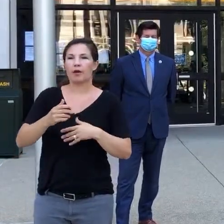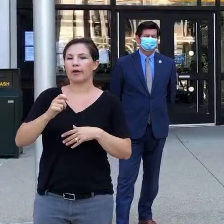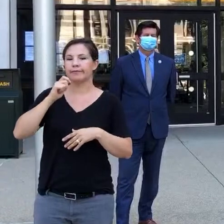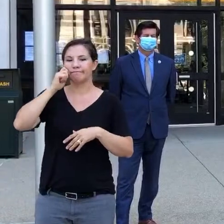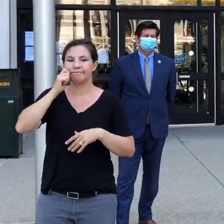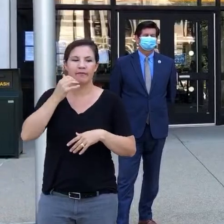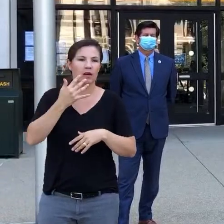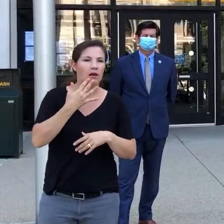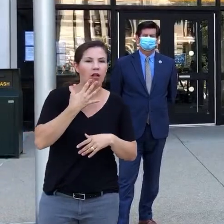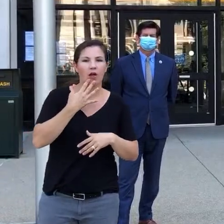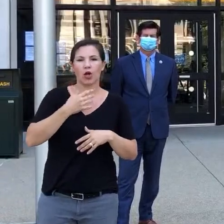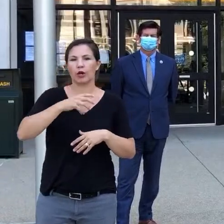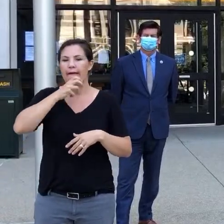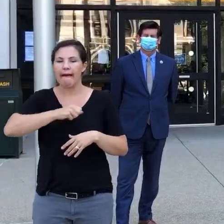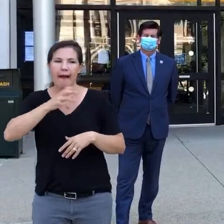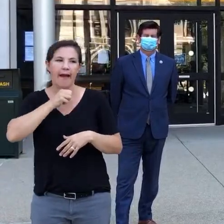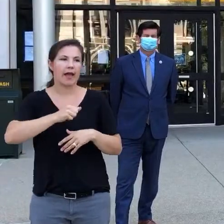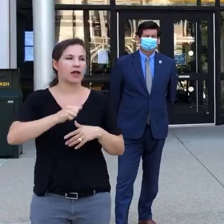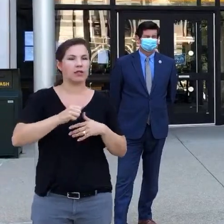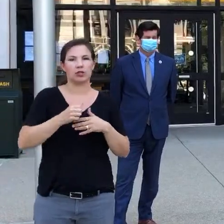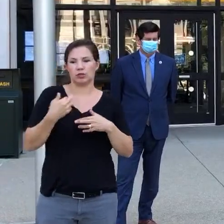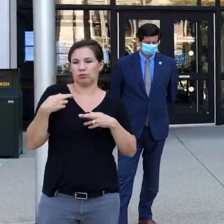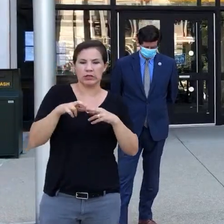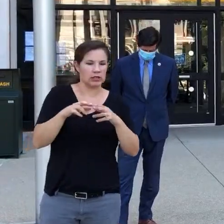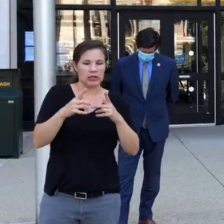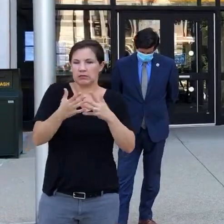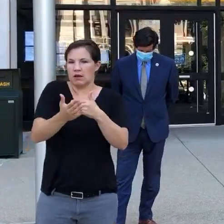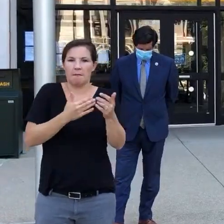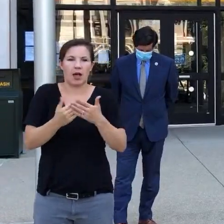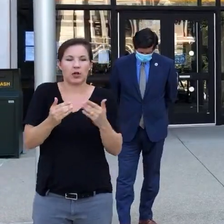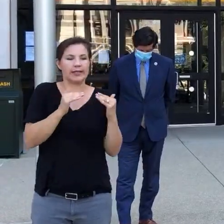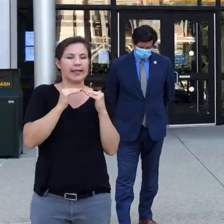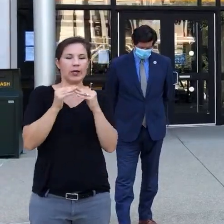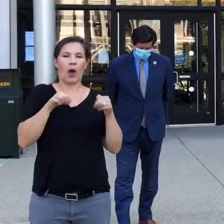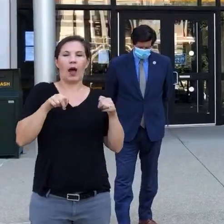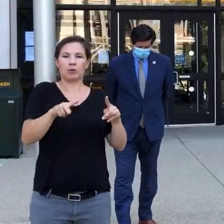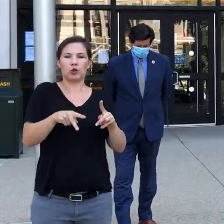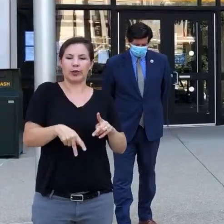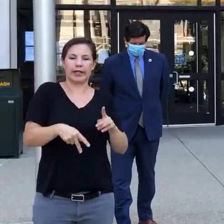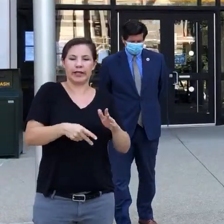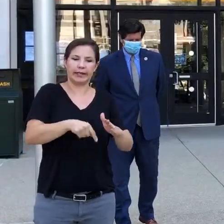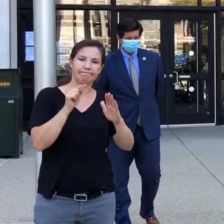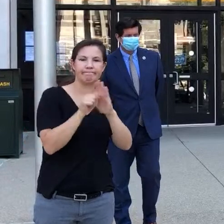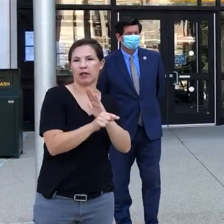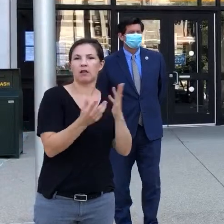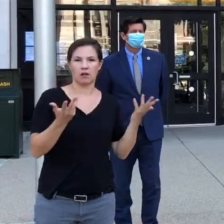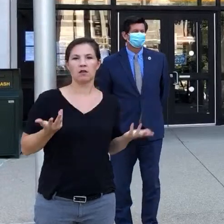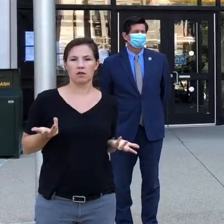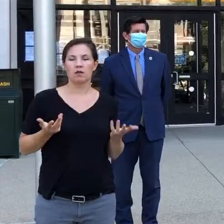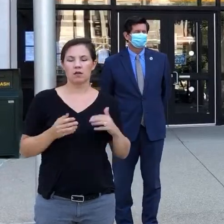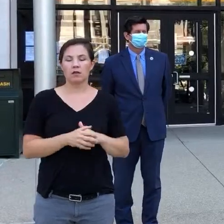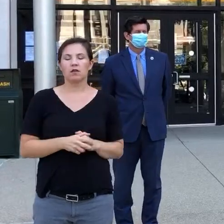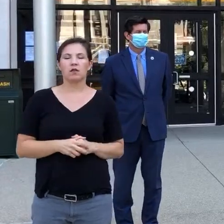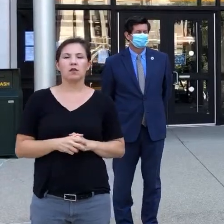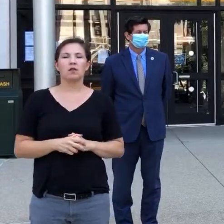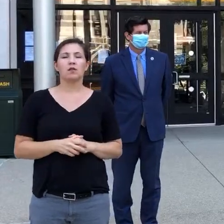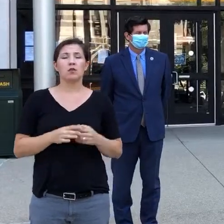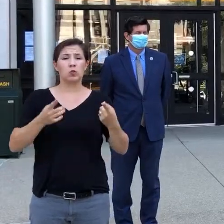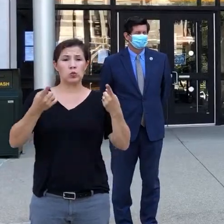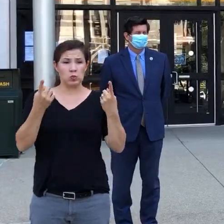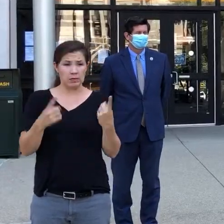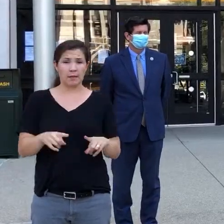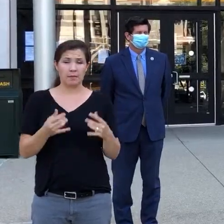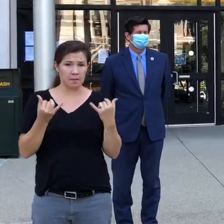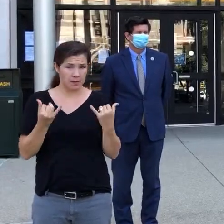color, or age. It's an equal opportunity killer. And what's happening right now is